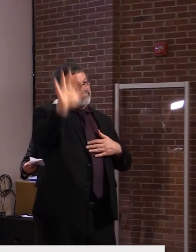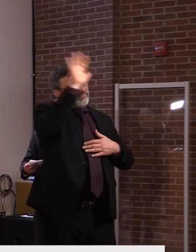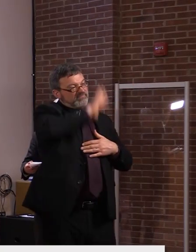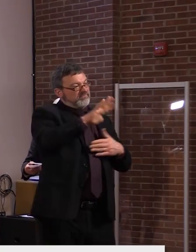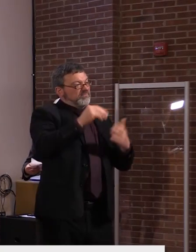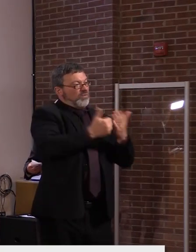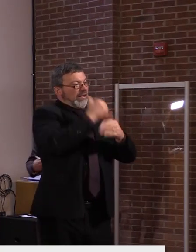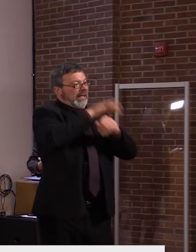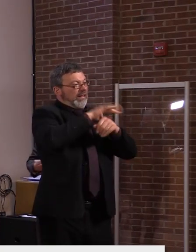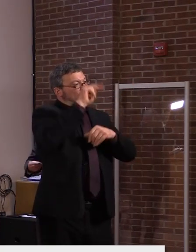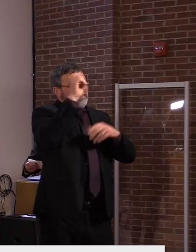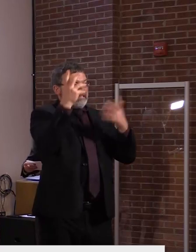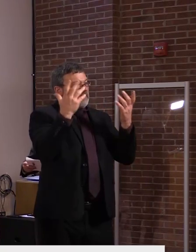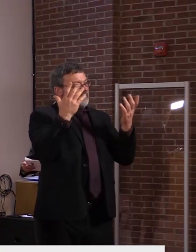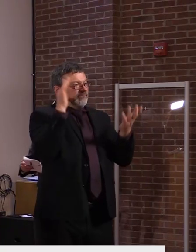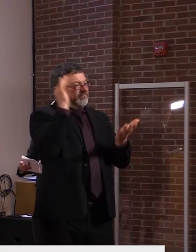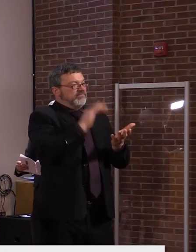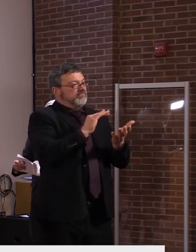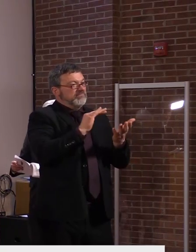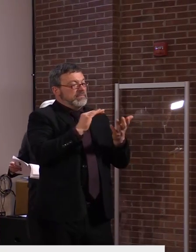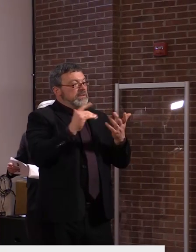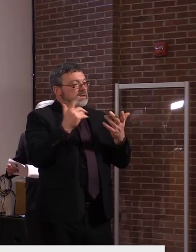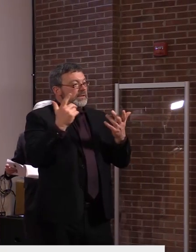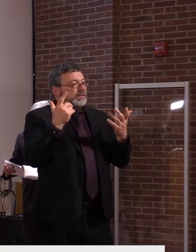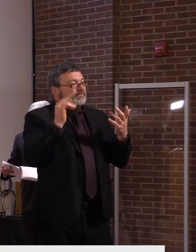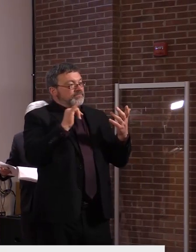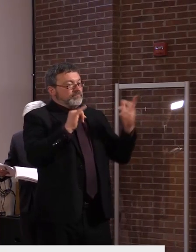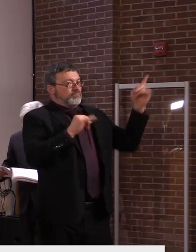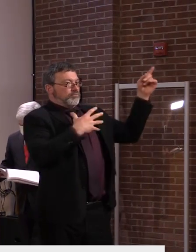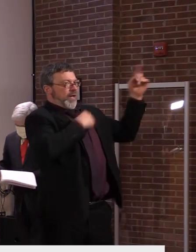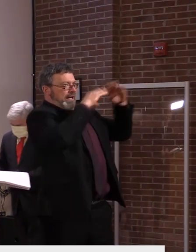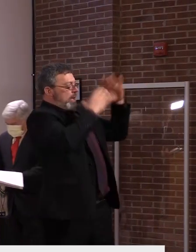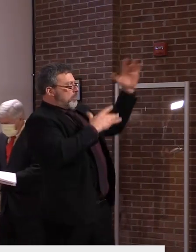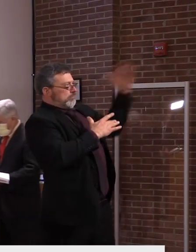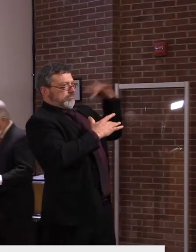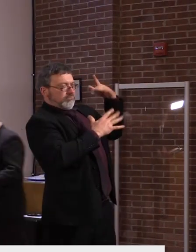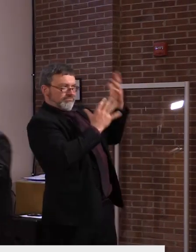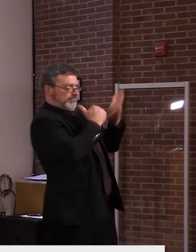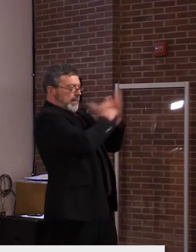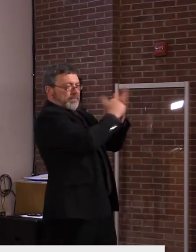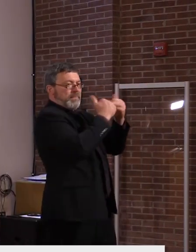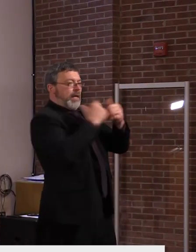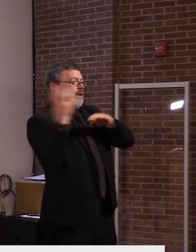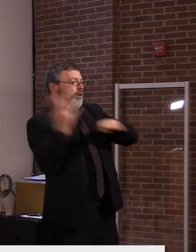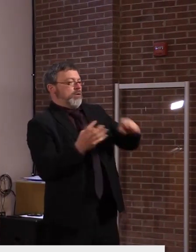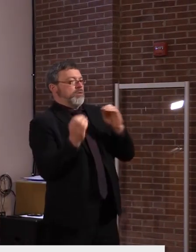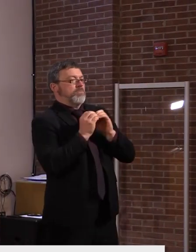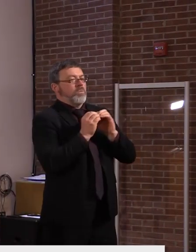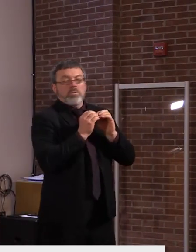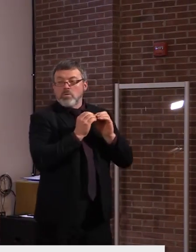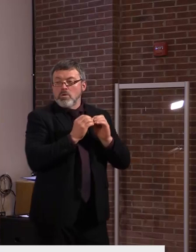that problem, but they said that they would help us out in that regard. I'll let Secretary Smith answer the rest.